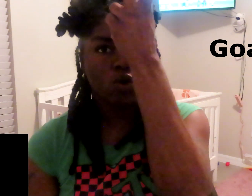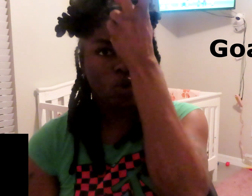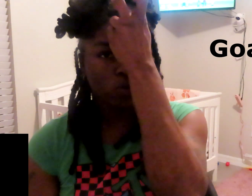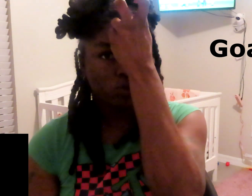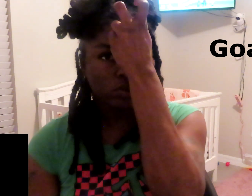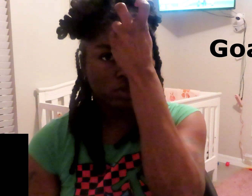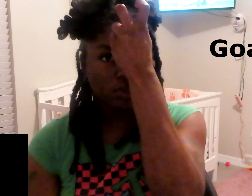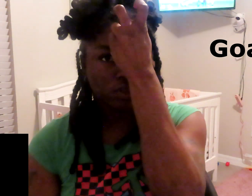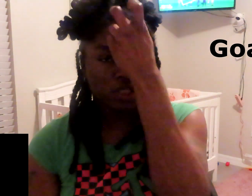Goat.